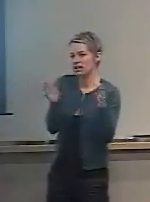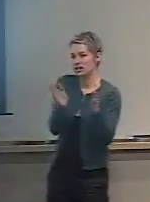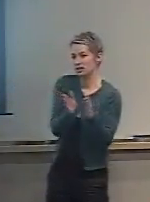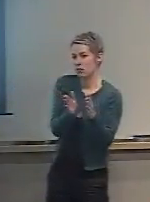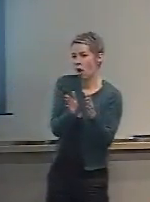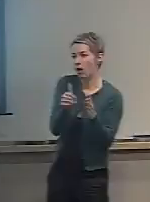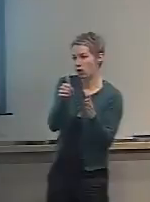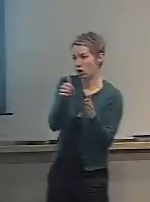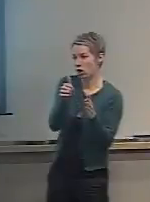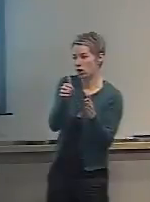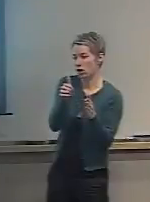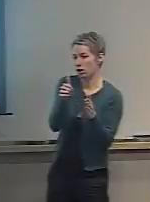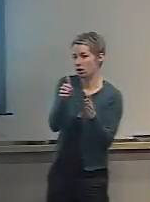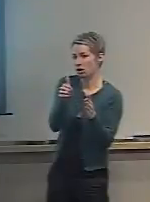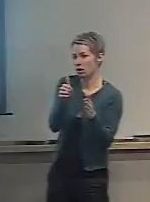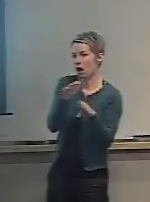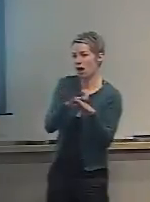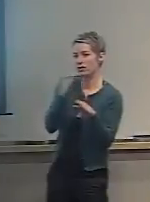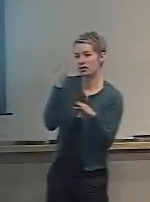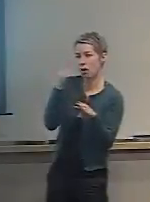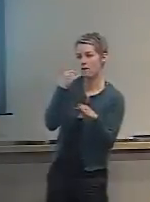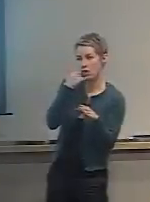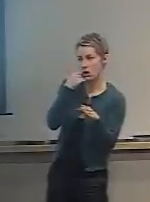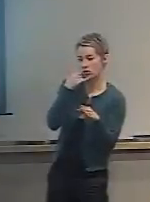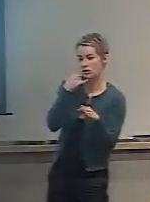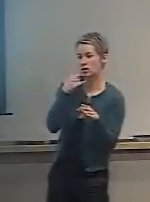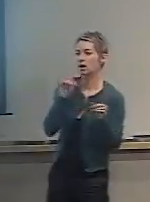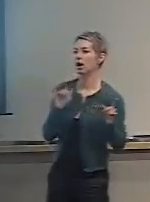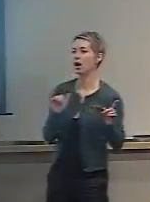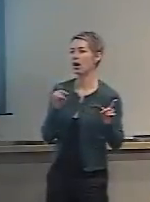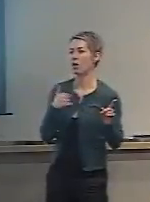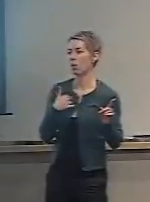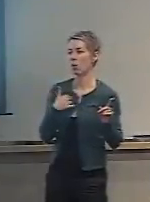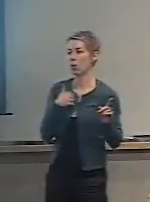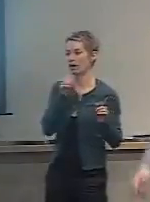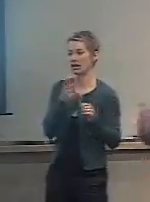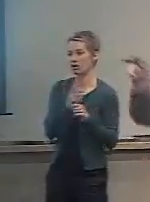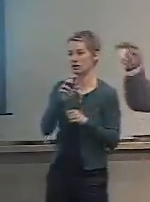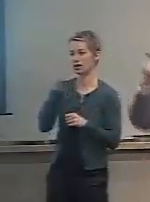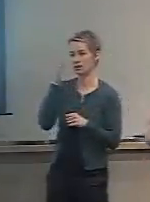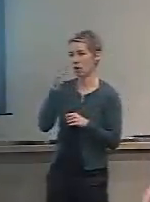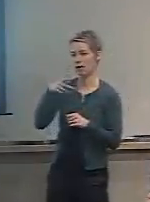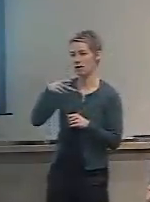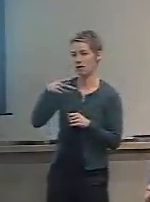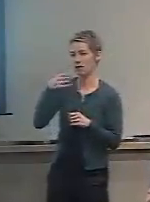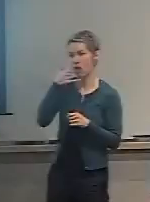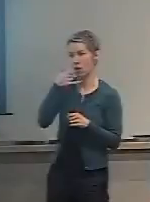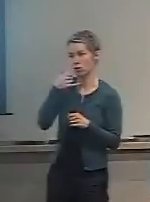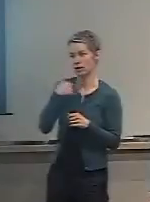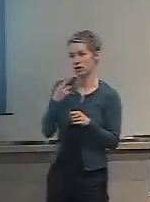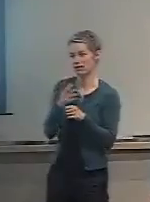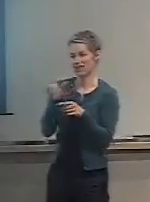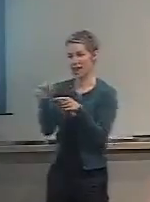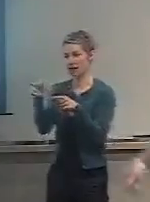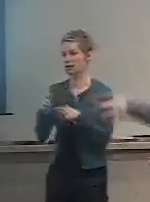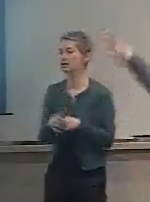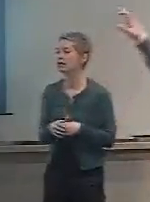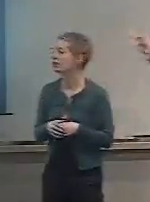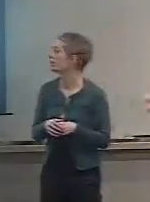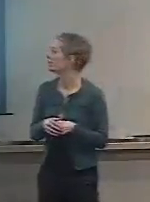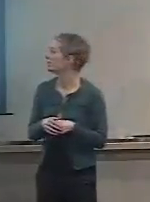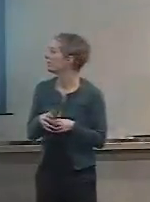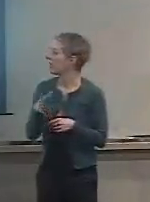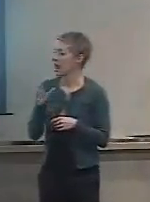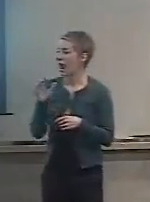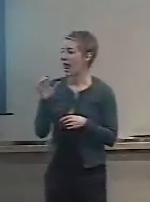phone that doubles as a PDA. I see. As opposed to the PDA that doubles as a phone. No, we didn't do it on a smartphone. Just on this thing. And here's sort